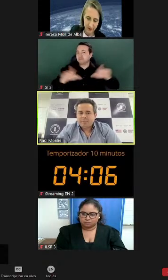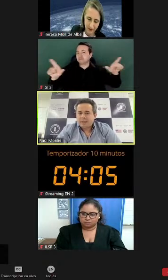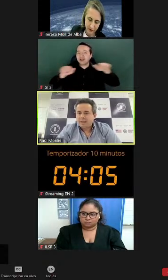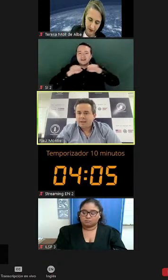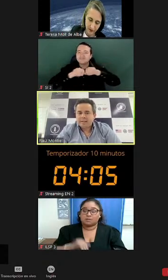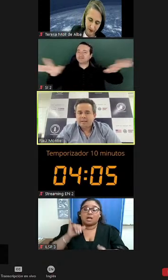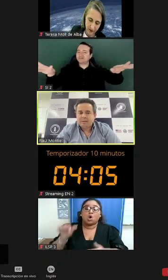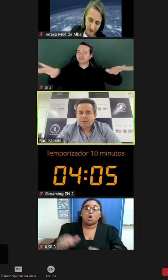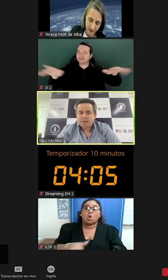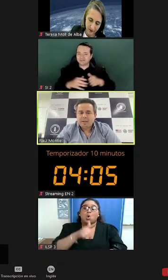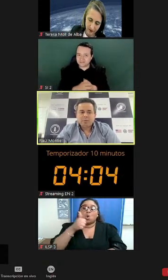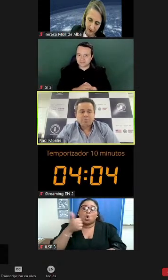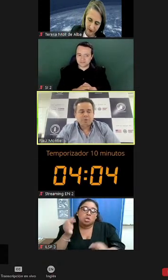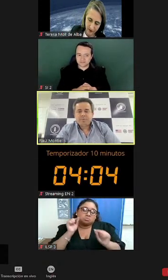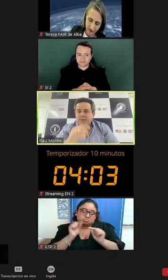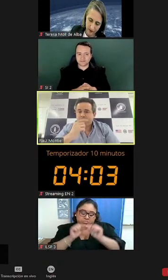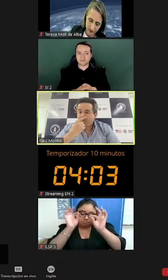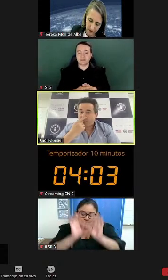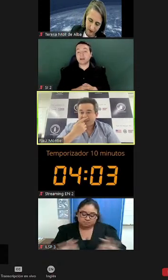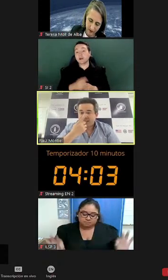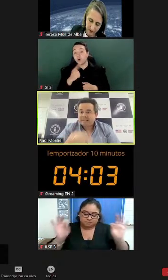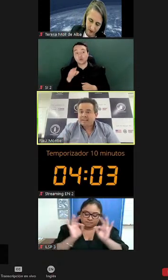completing this initiative